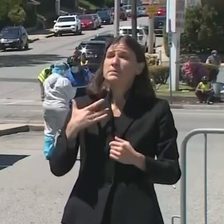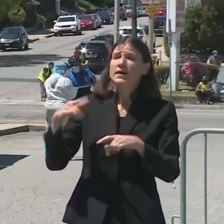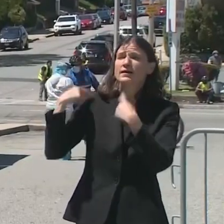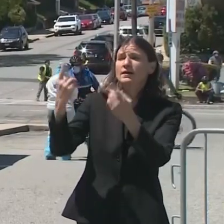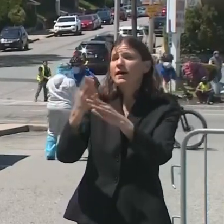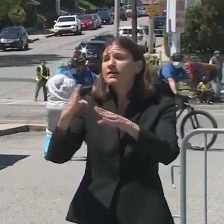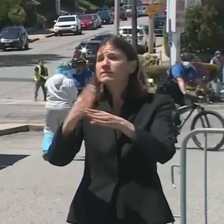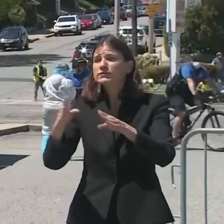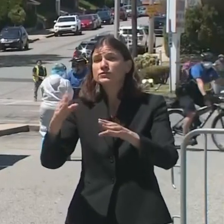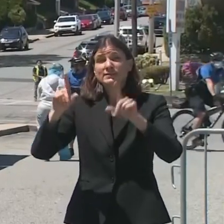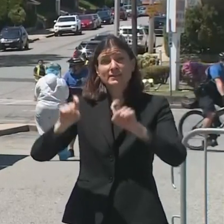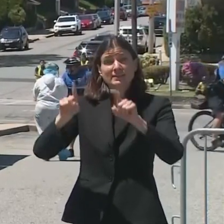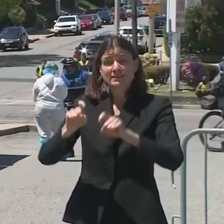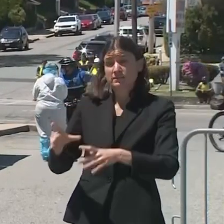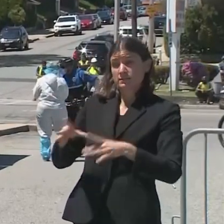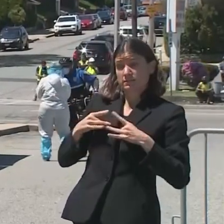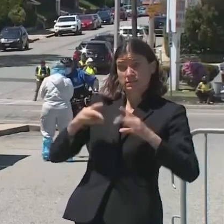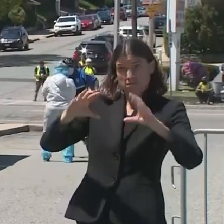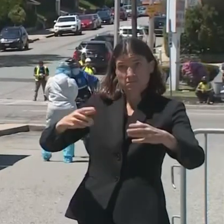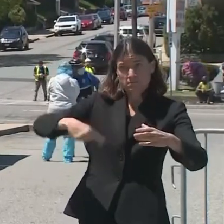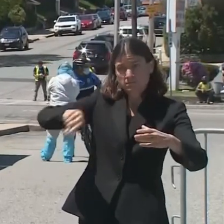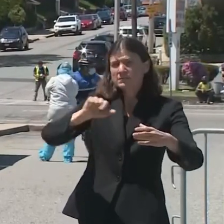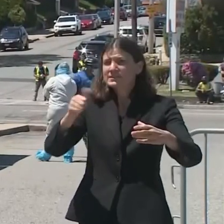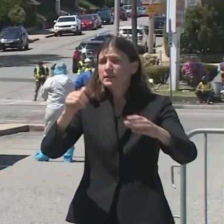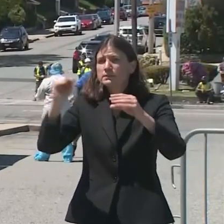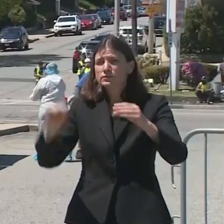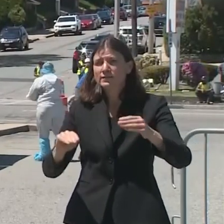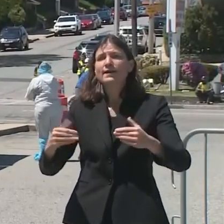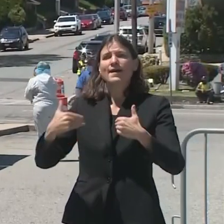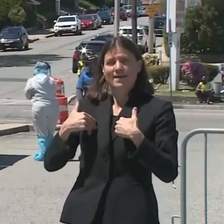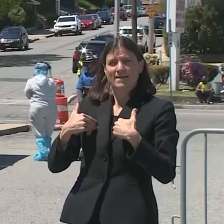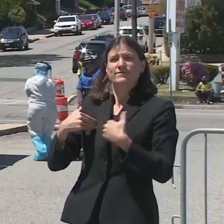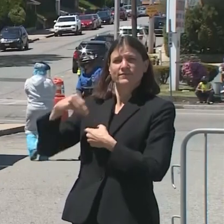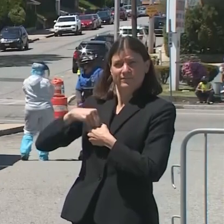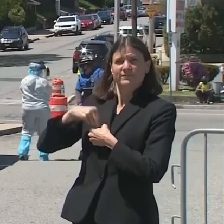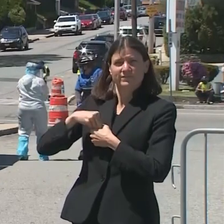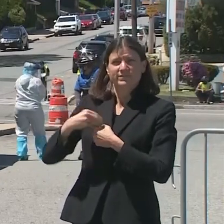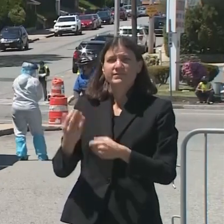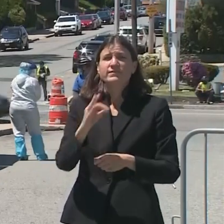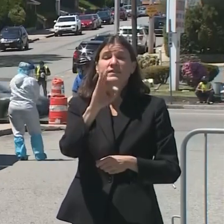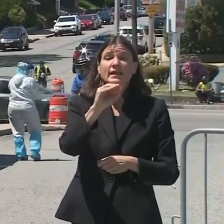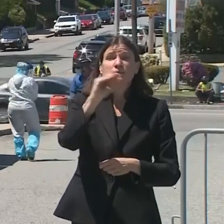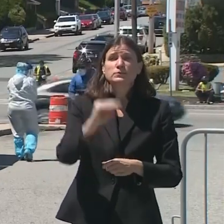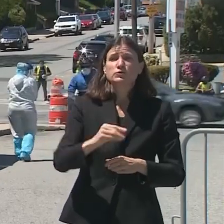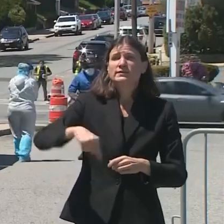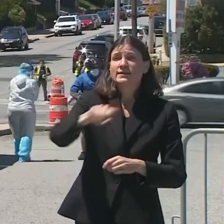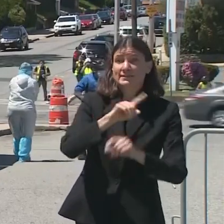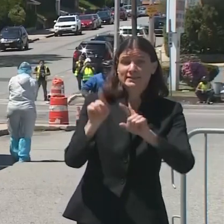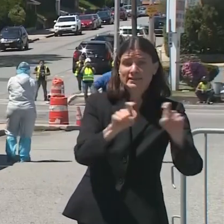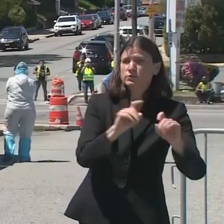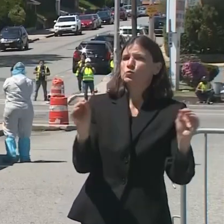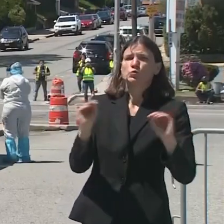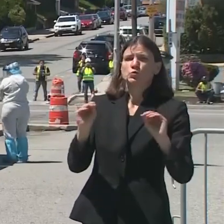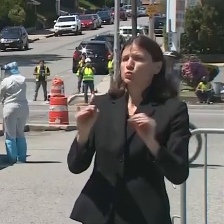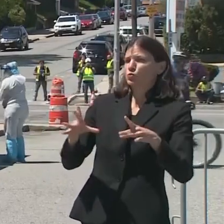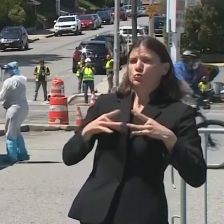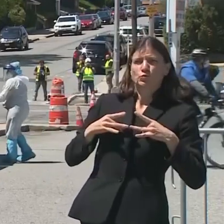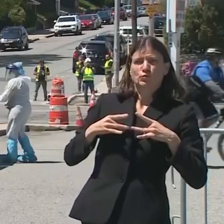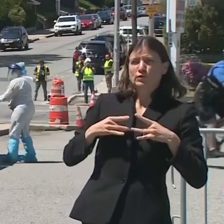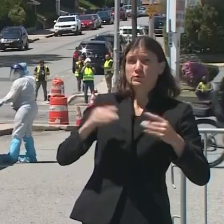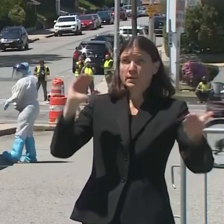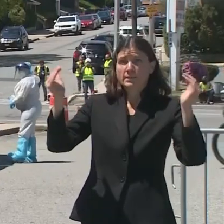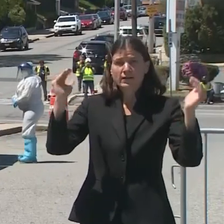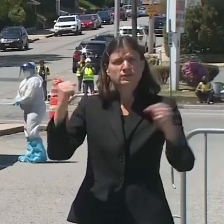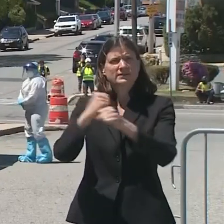the past week or 10 days. And that's obviously significantly below the 20 and 30% positive test rates we had when we started doing